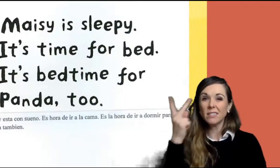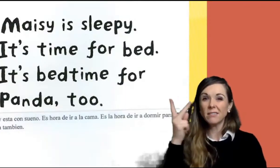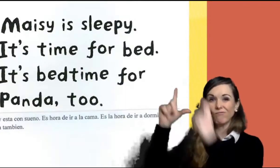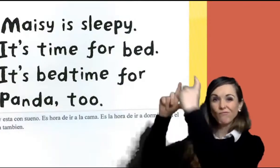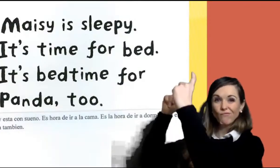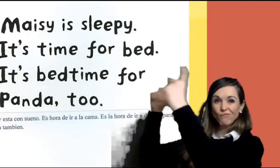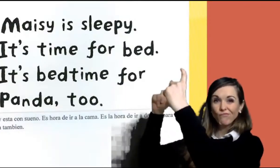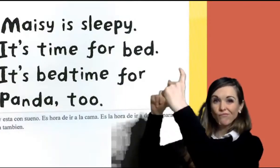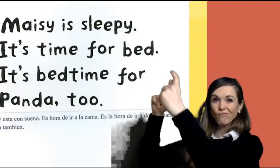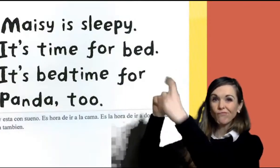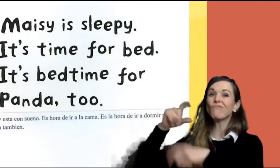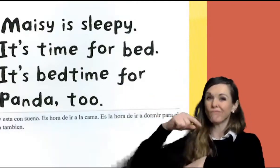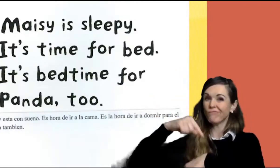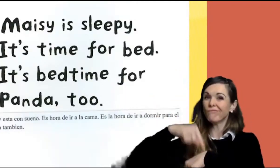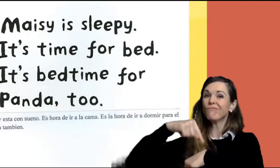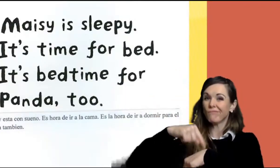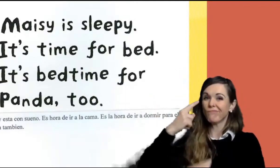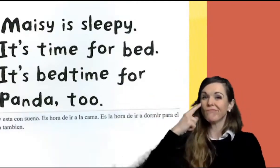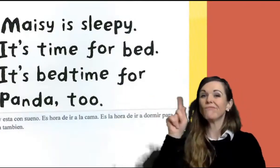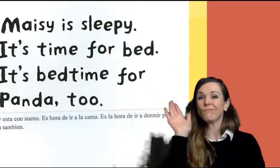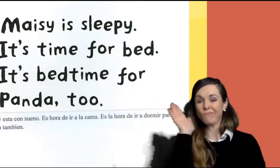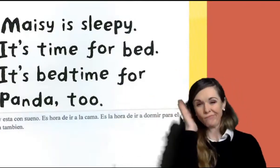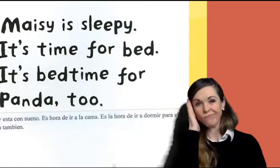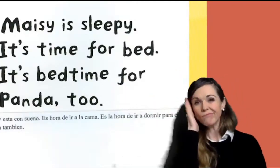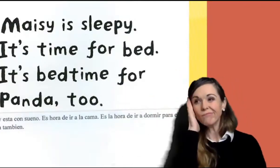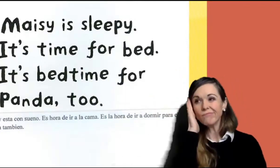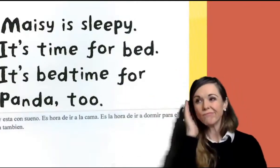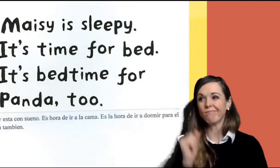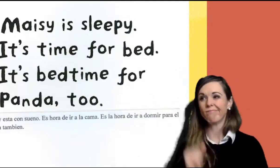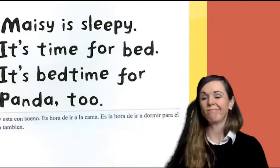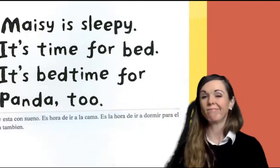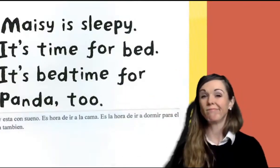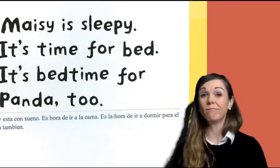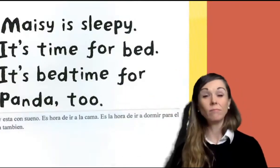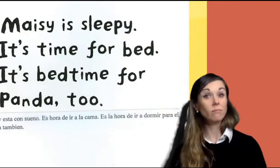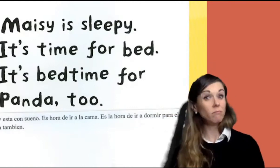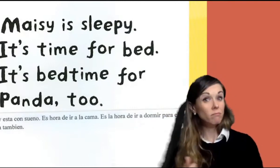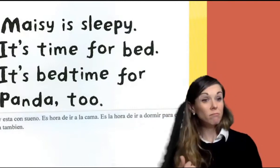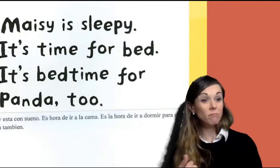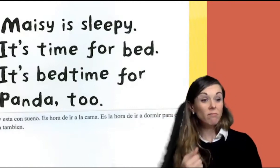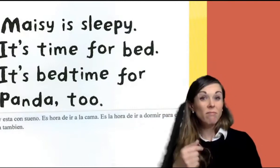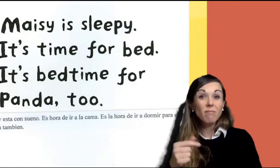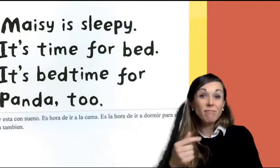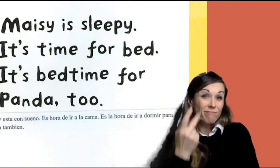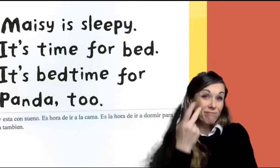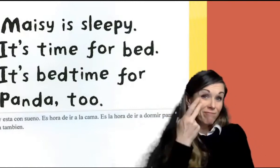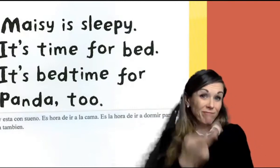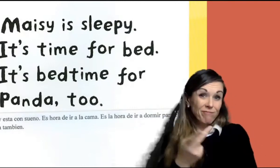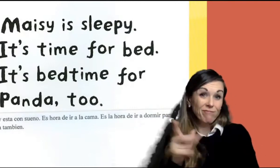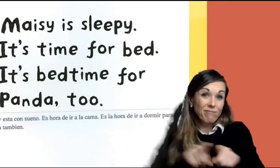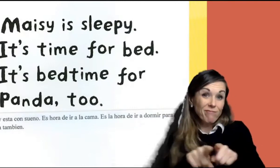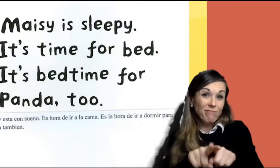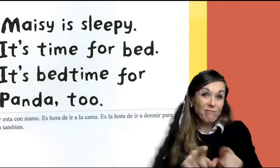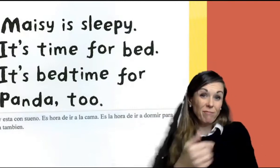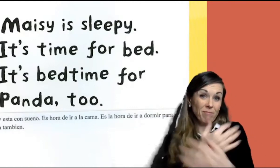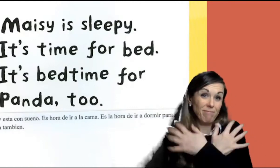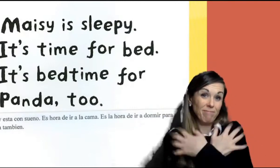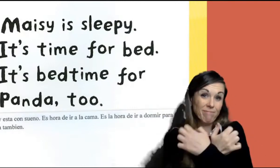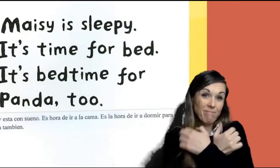Maisy notices the clock on the wall and it says it is bedtime.